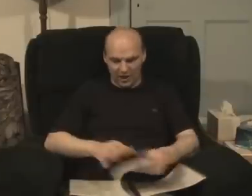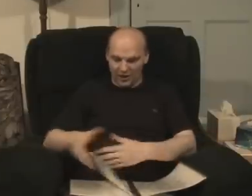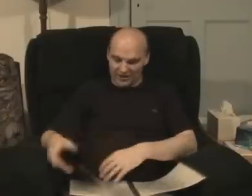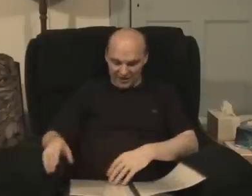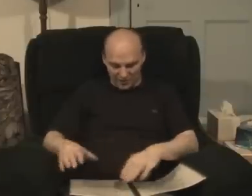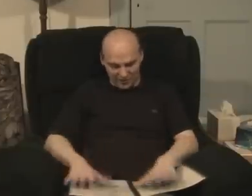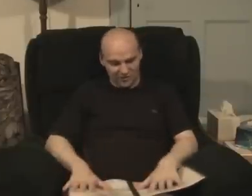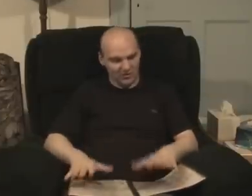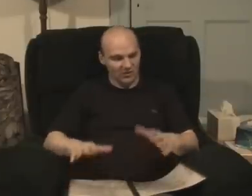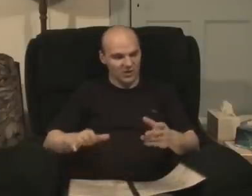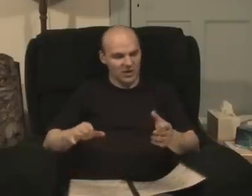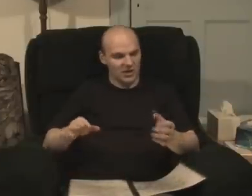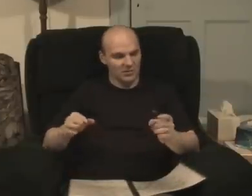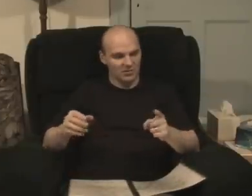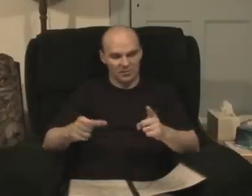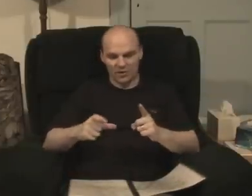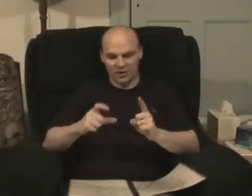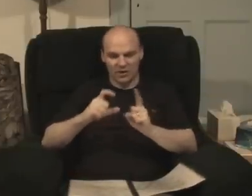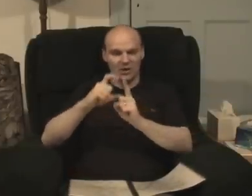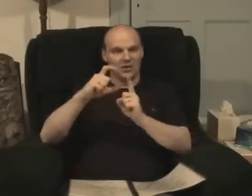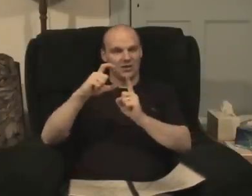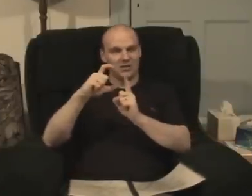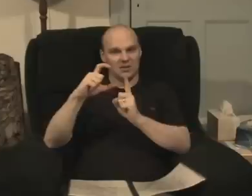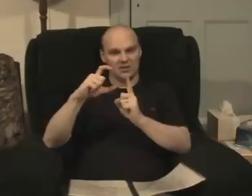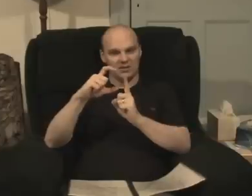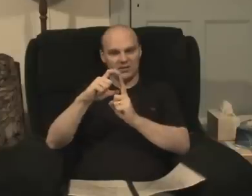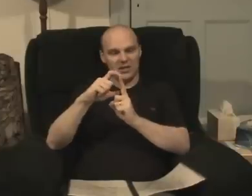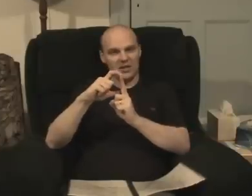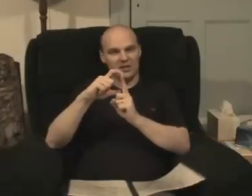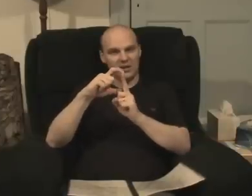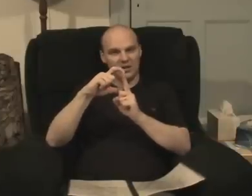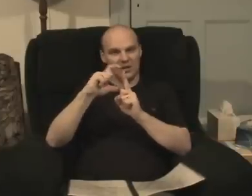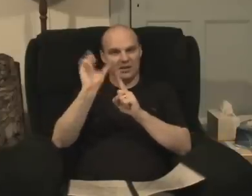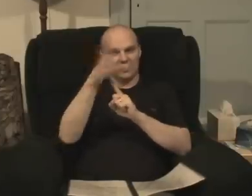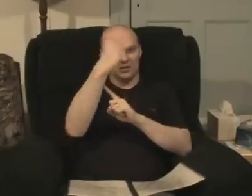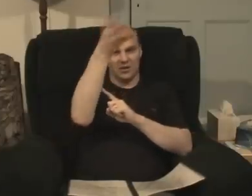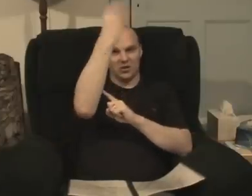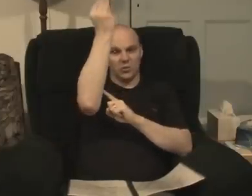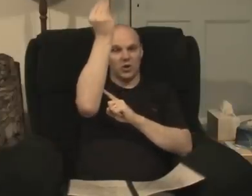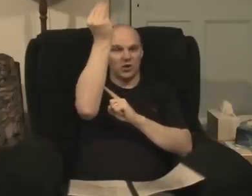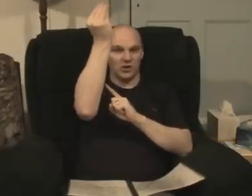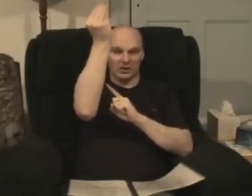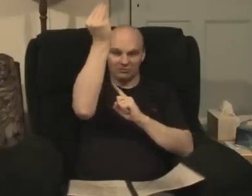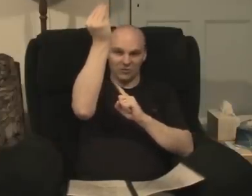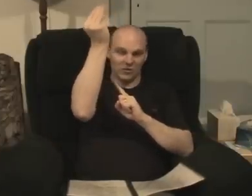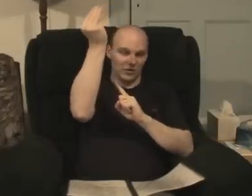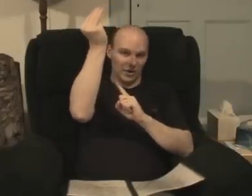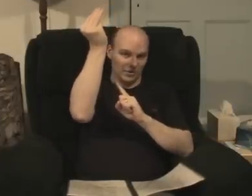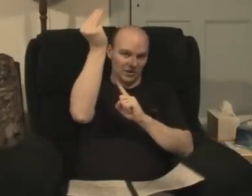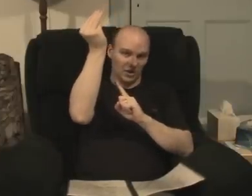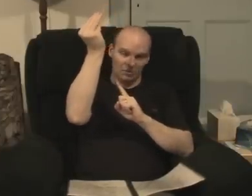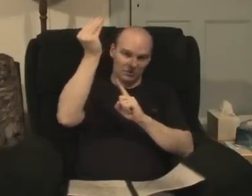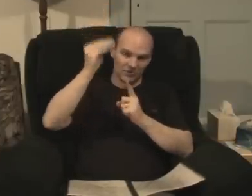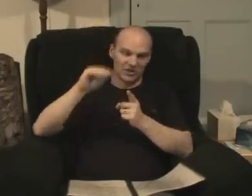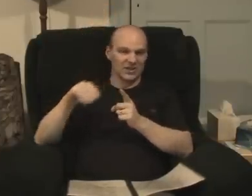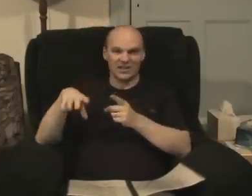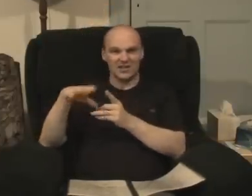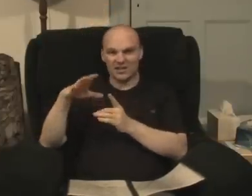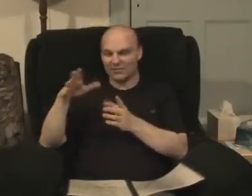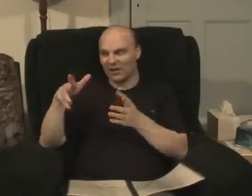Oh, and Darwin, it's not on the sheet here, but I remember it. It's D and then a swirl and sort of a grab at the top. She said that